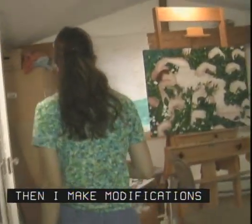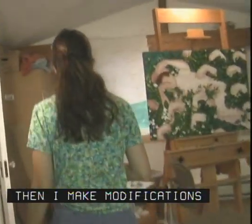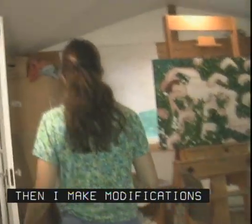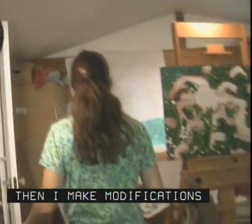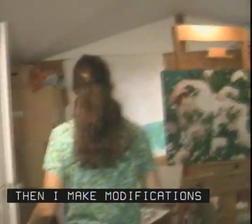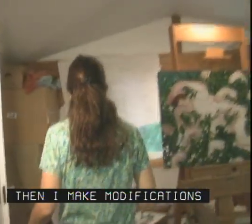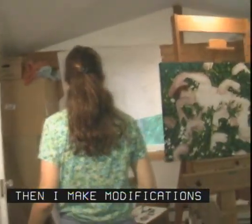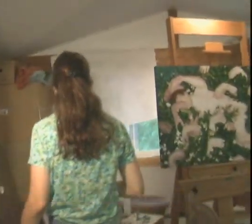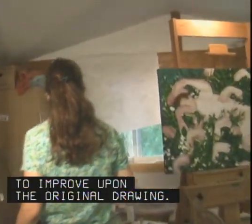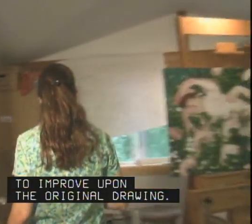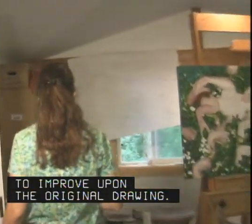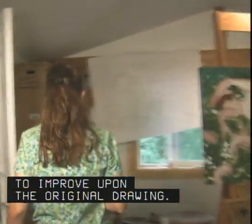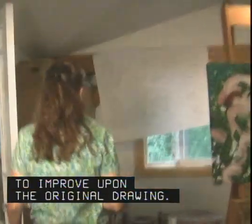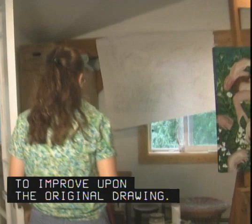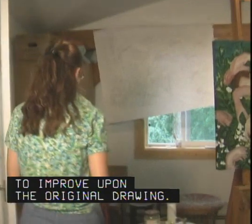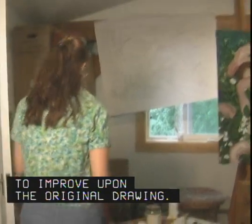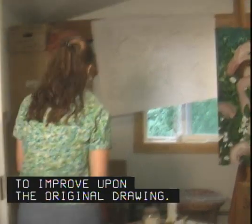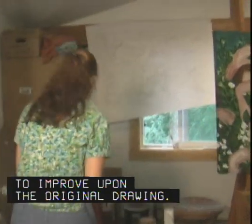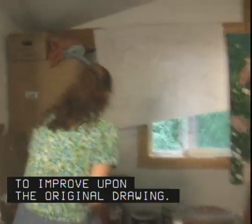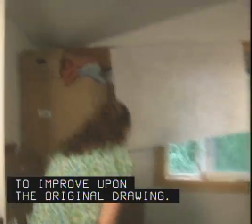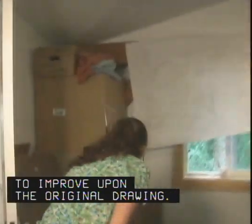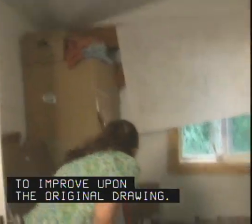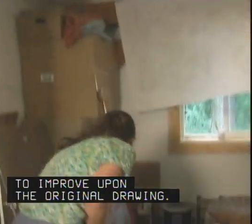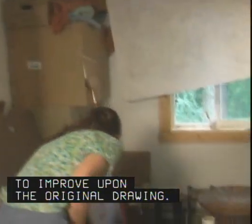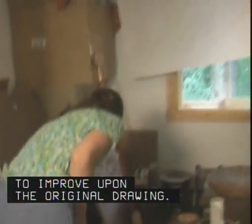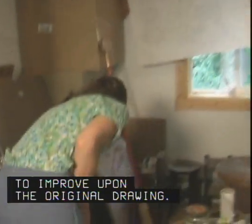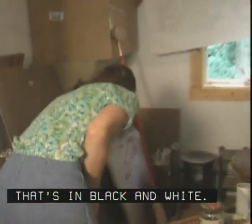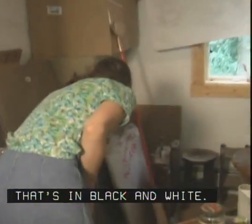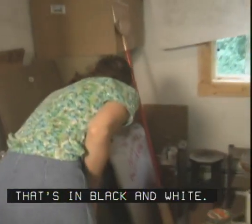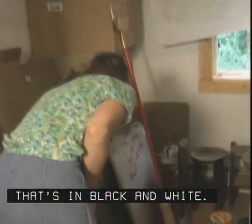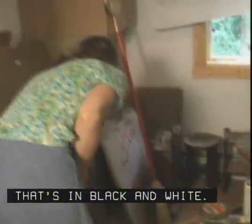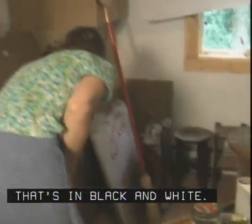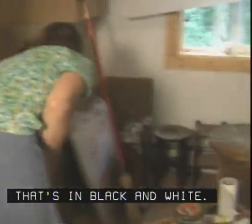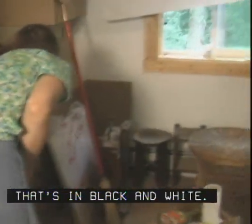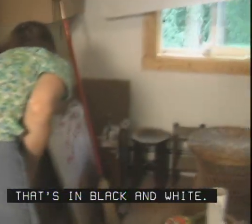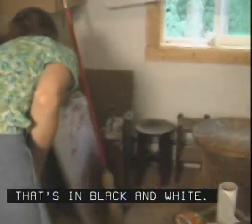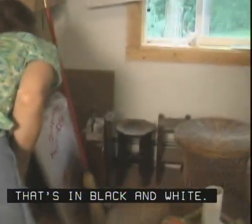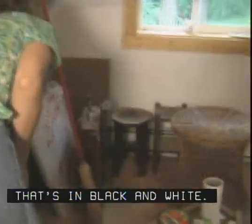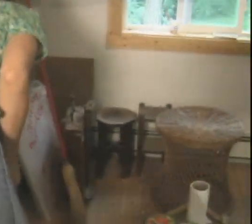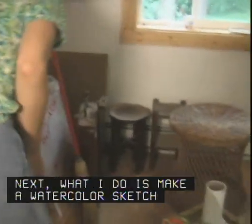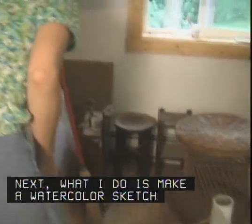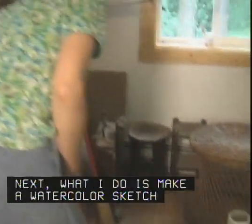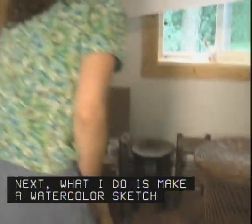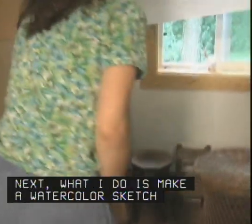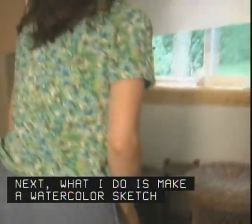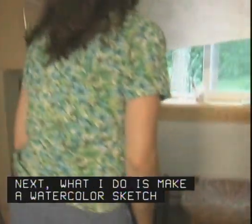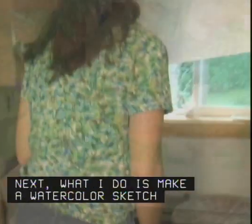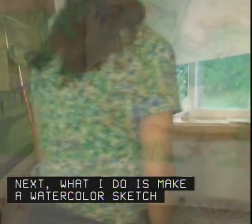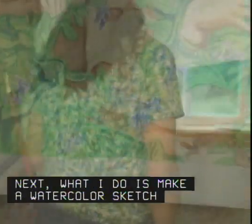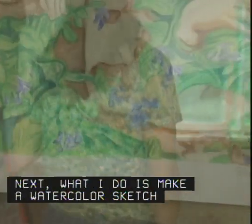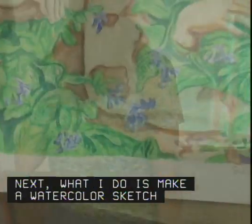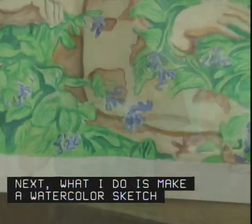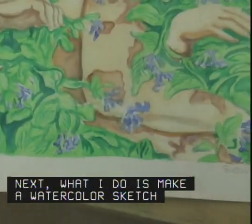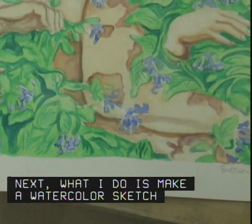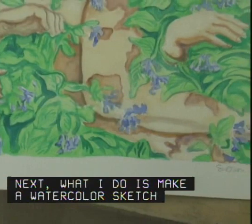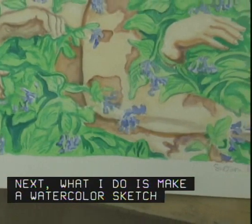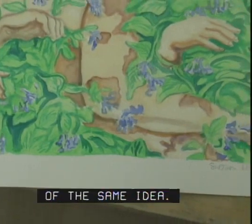make modifications to improve upon the original drawing. That's in black and white. Next, what I do is make a watercolor sketch of the